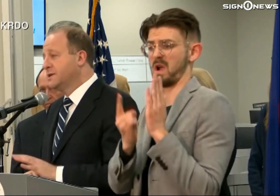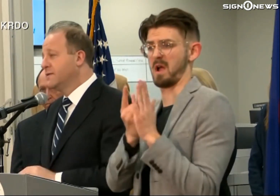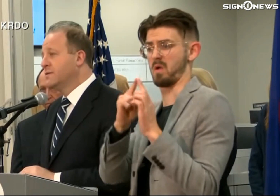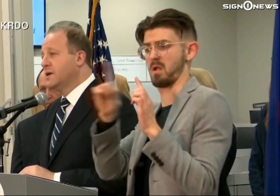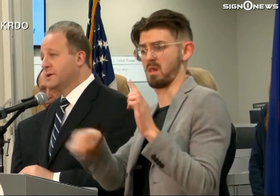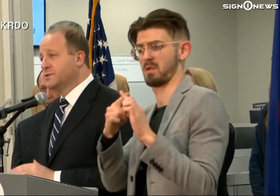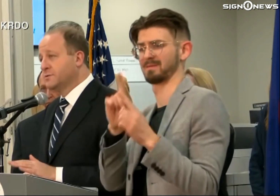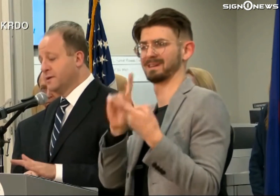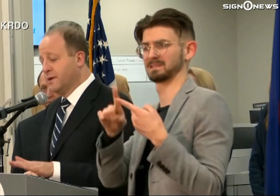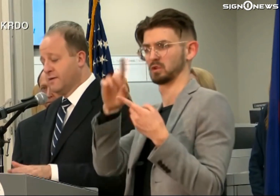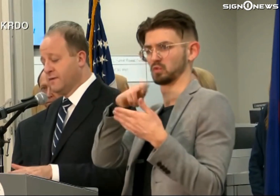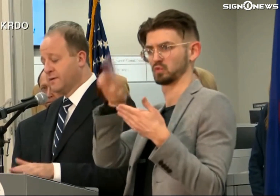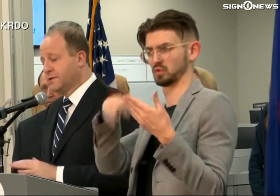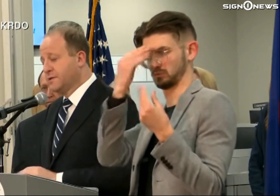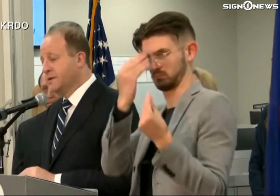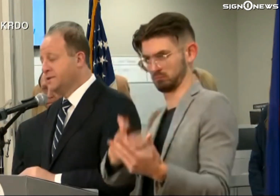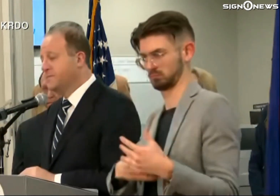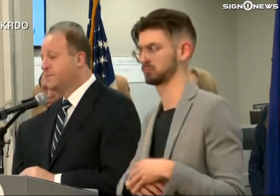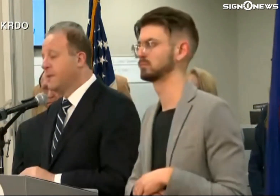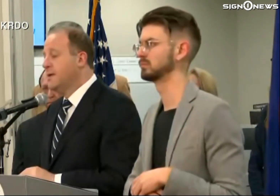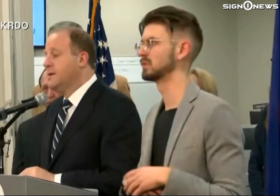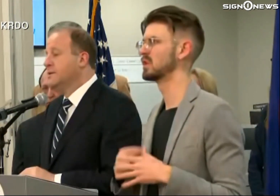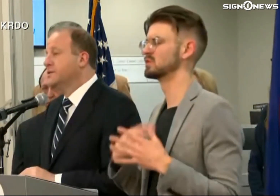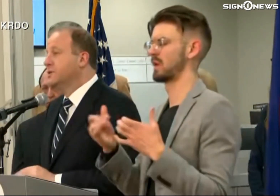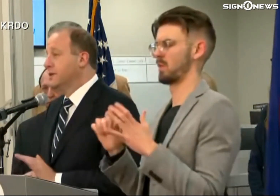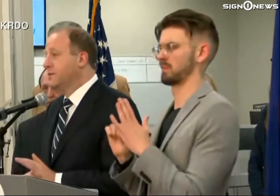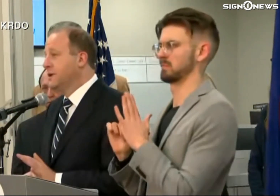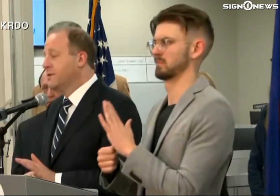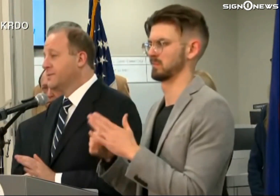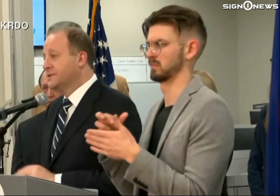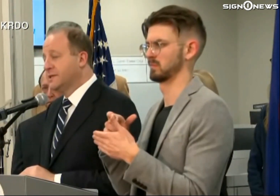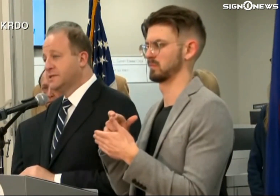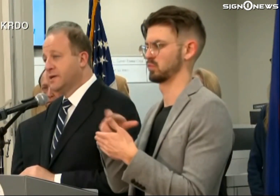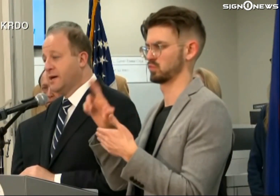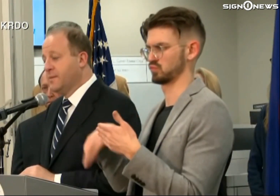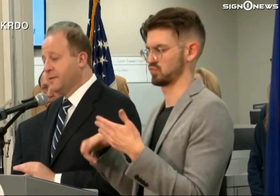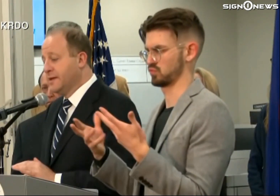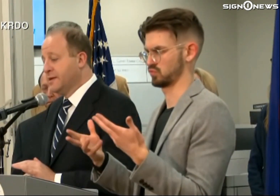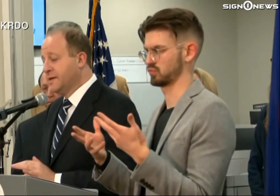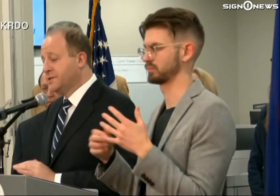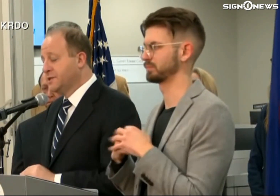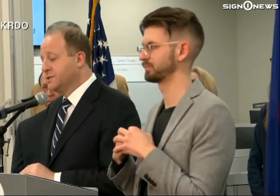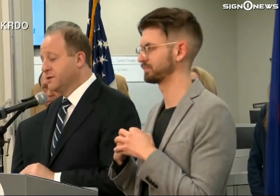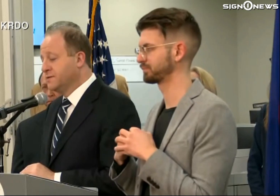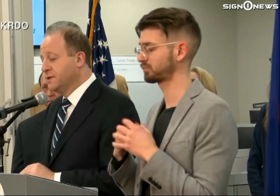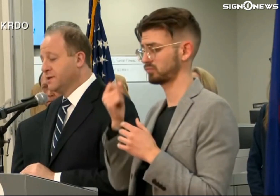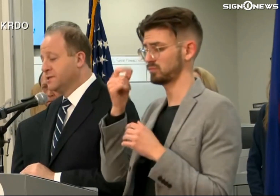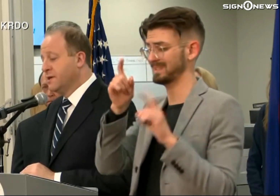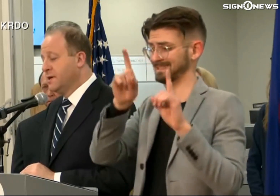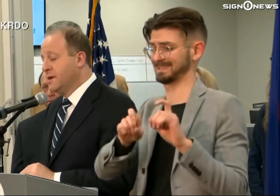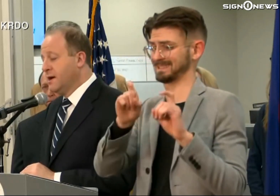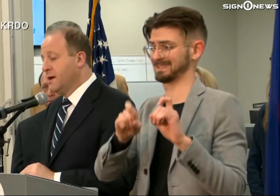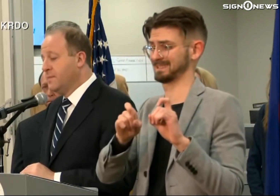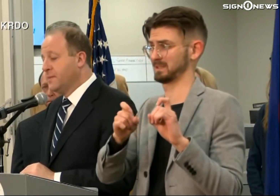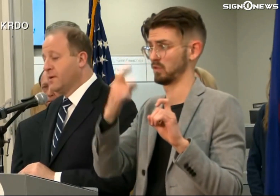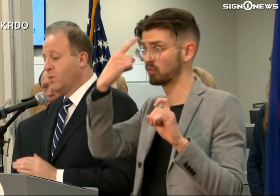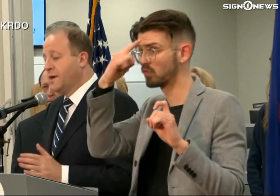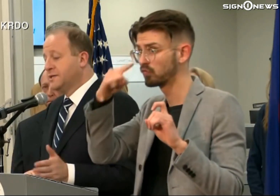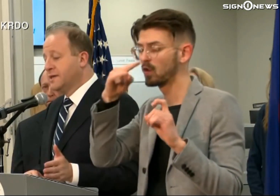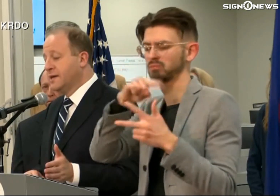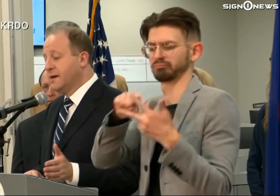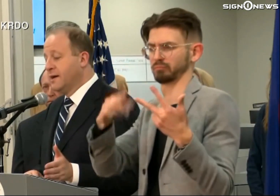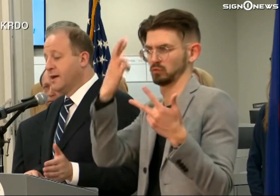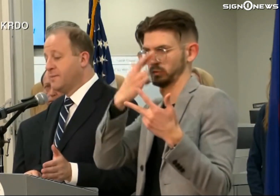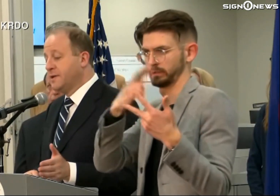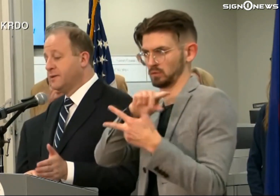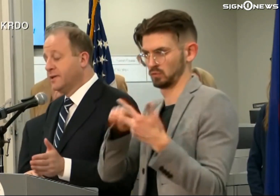about testing for a moment, because there's been a lot of focus on this. There's really 3 purposes that testing serves in this. One